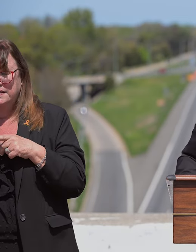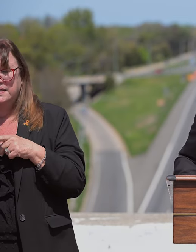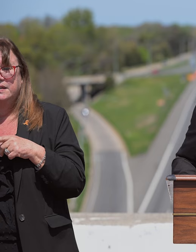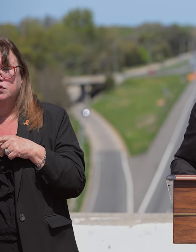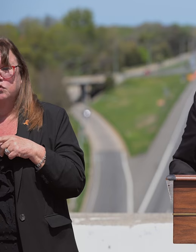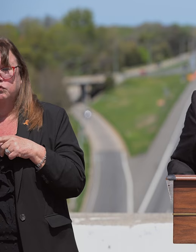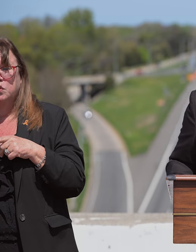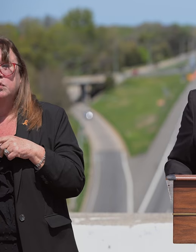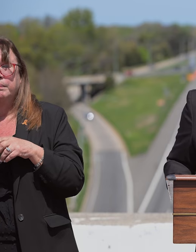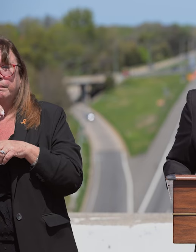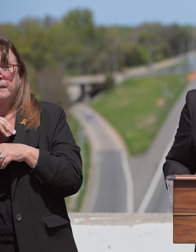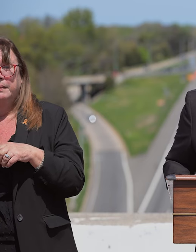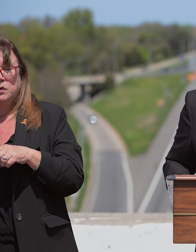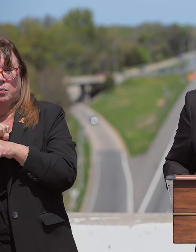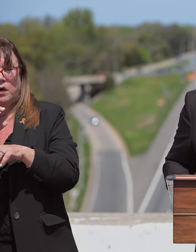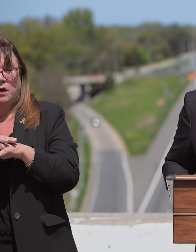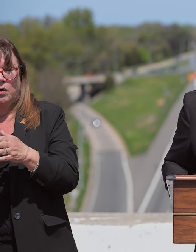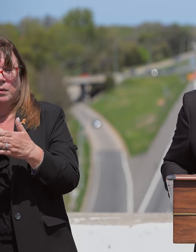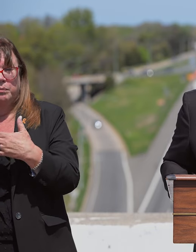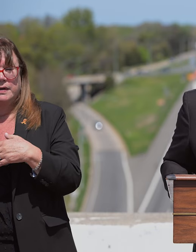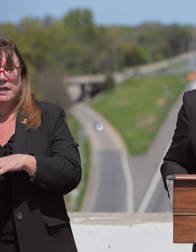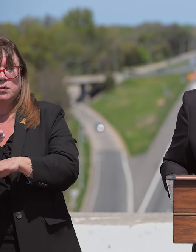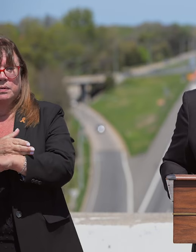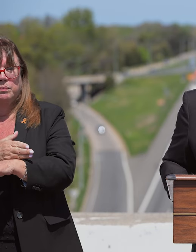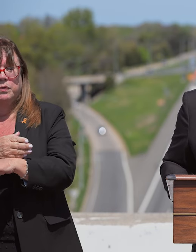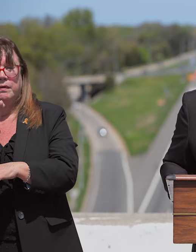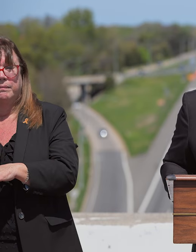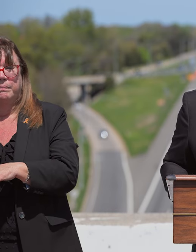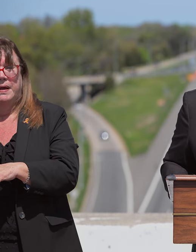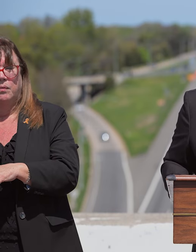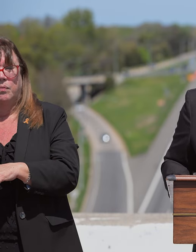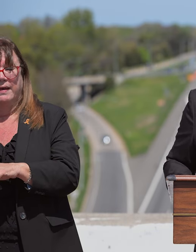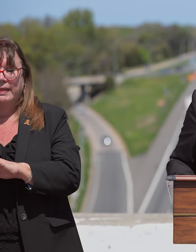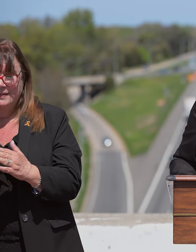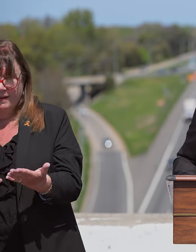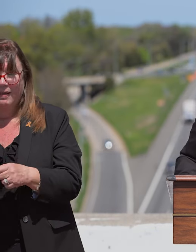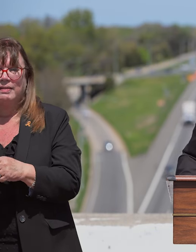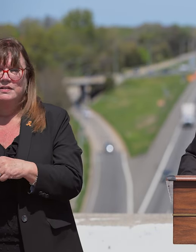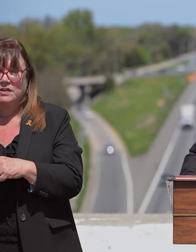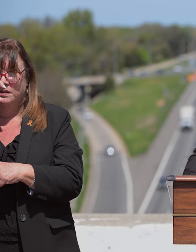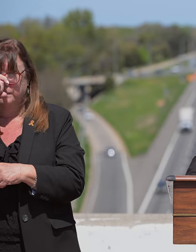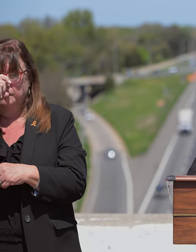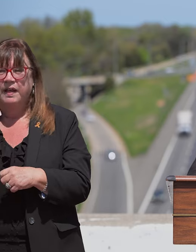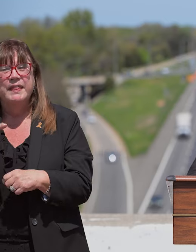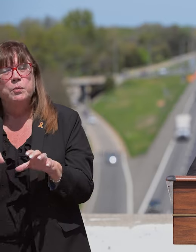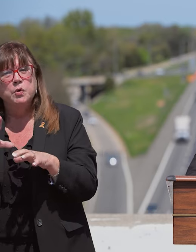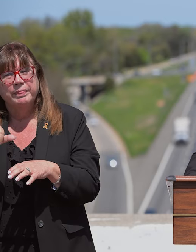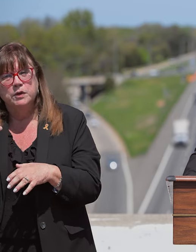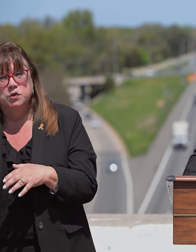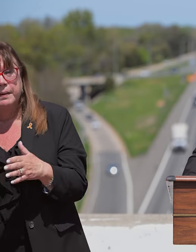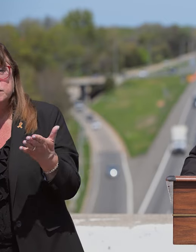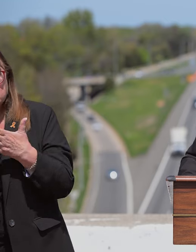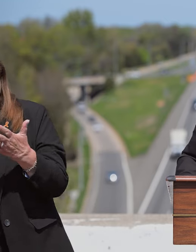working on a project to improve the Baltimore Beltway lost their lives last year. They were doing their jobs, serving